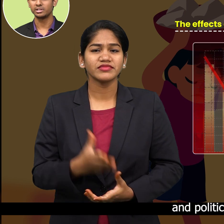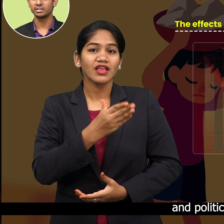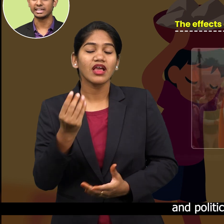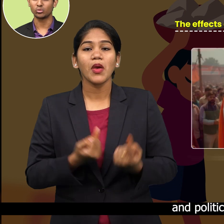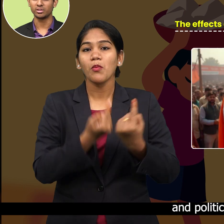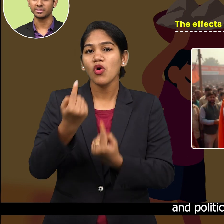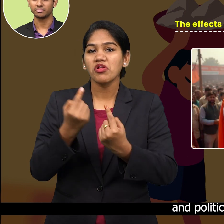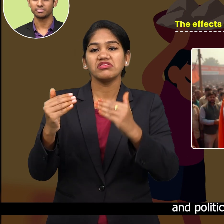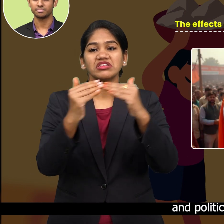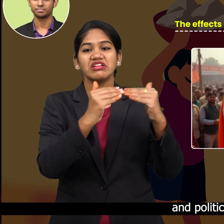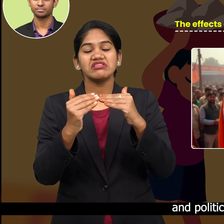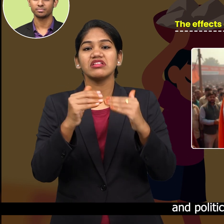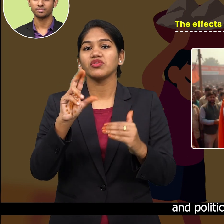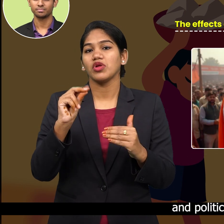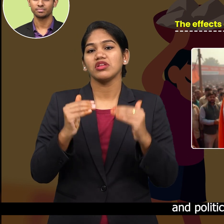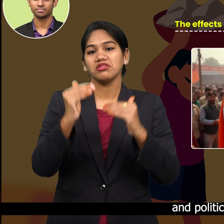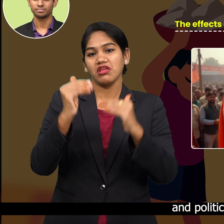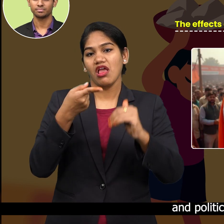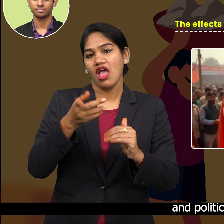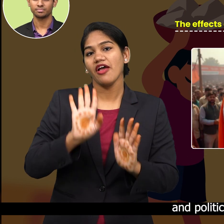and political inequality.